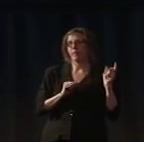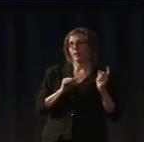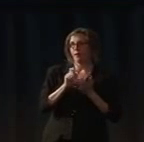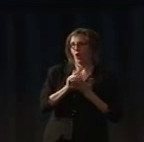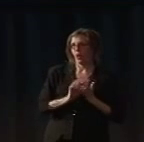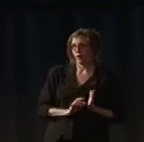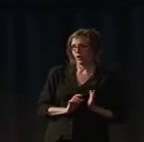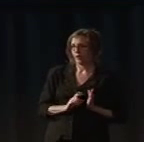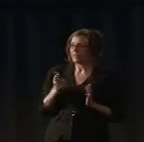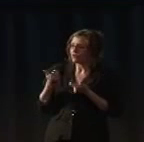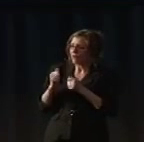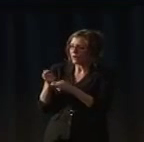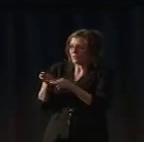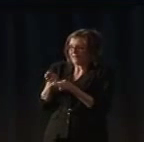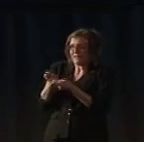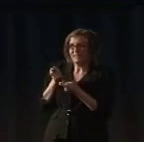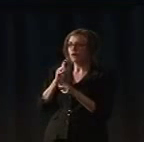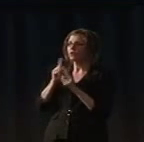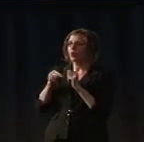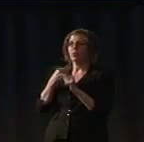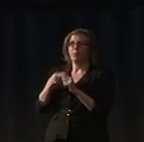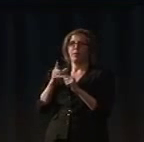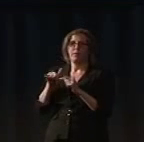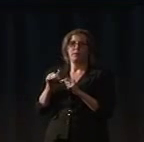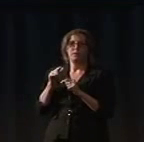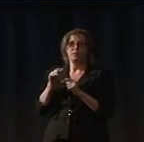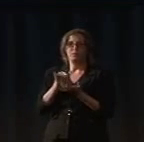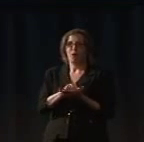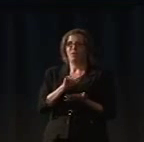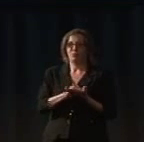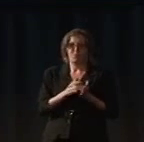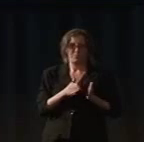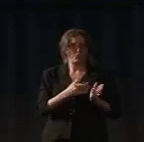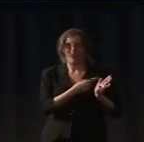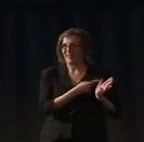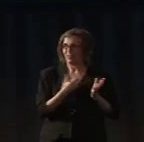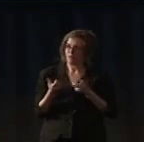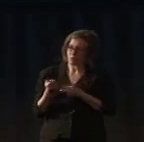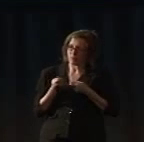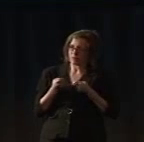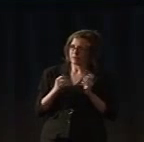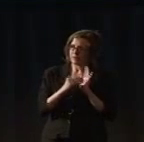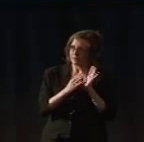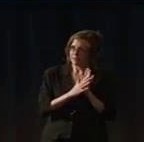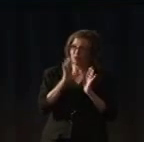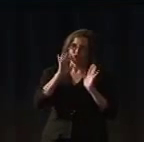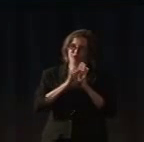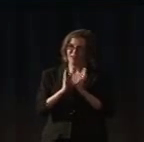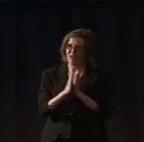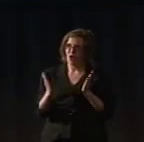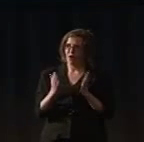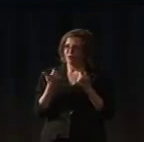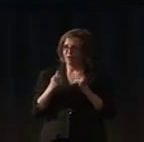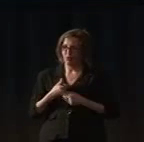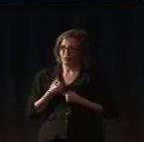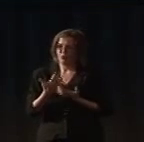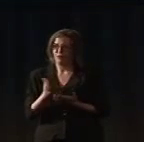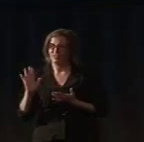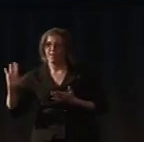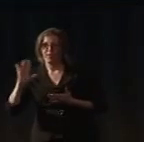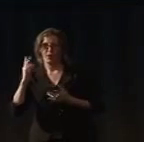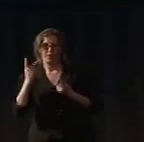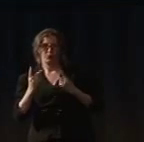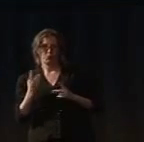talk on this impossible medium that is the graphic novel, and spending some